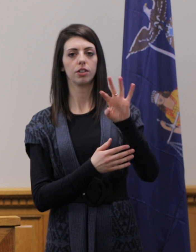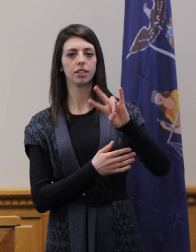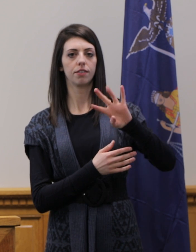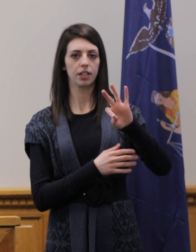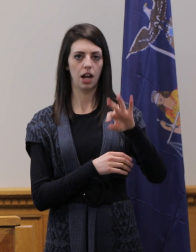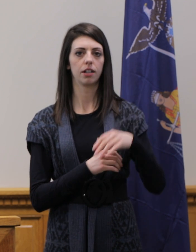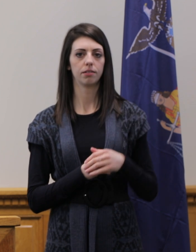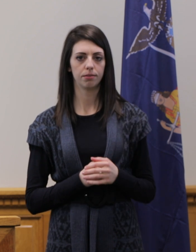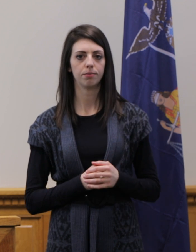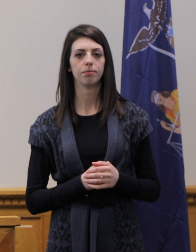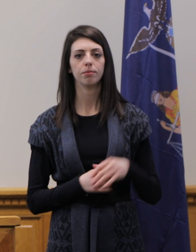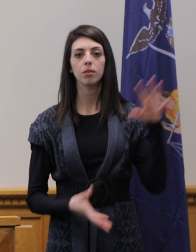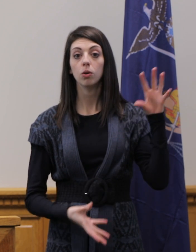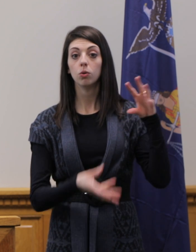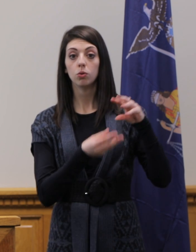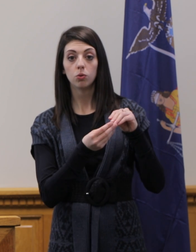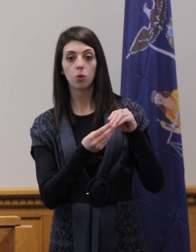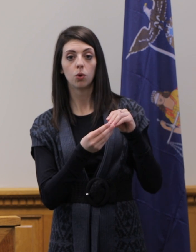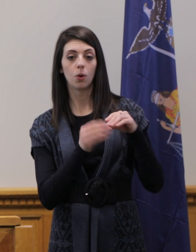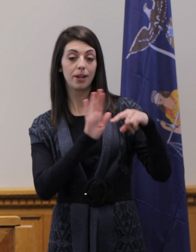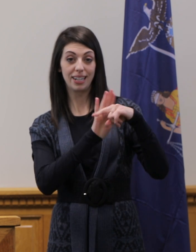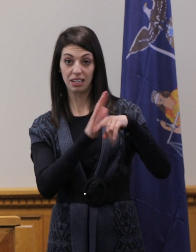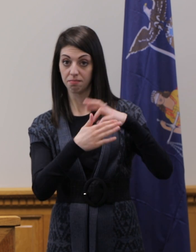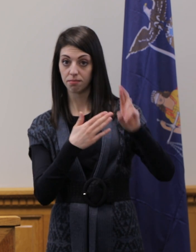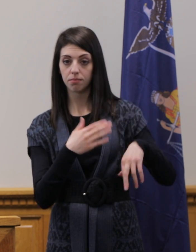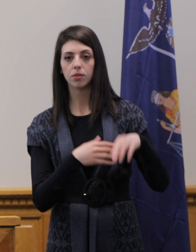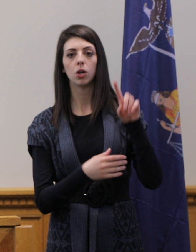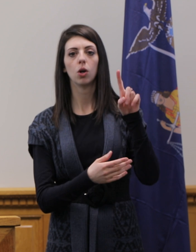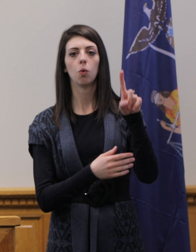5,979. Total negative results,